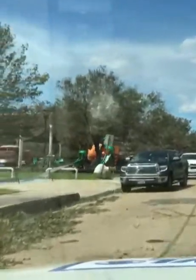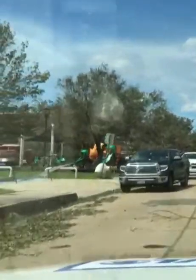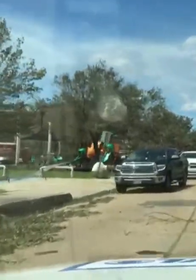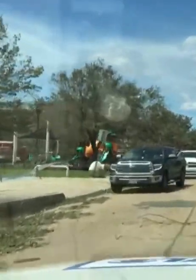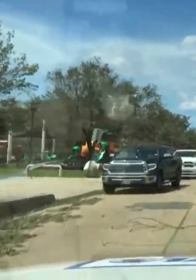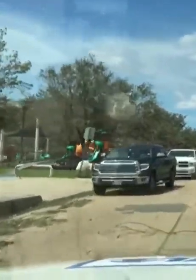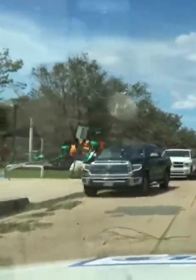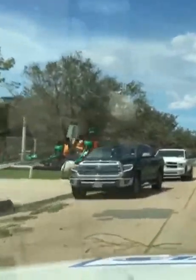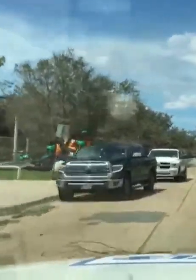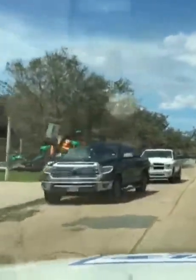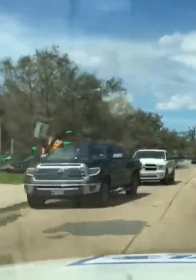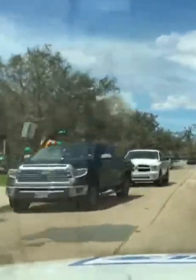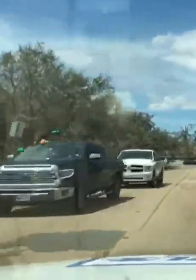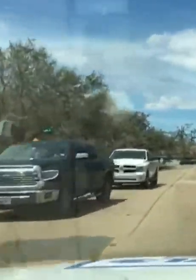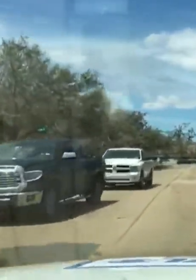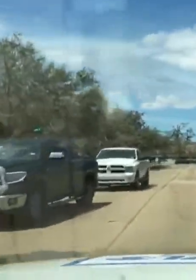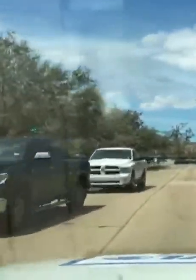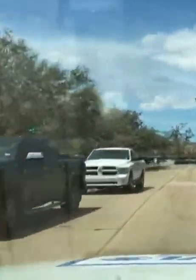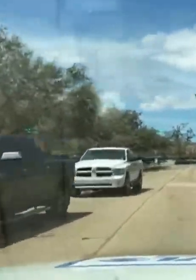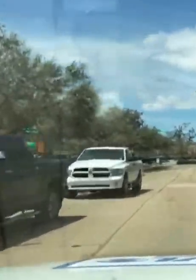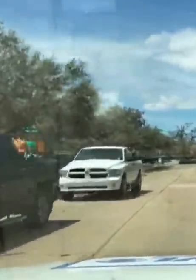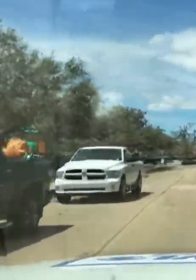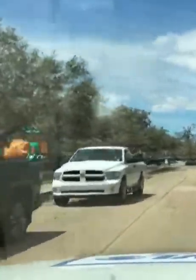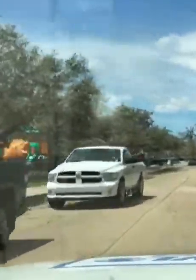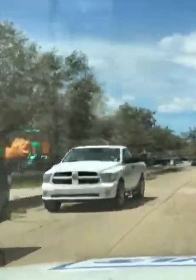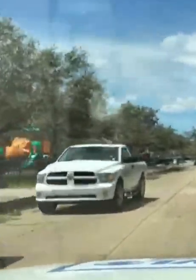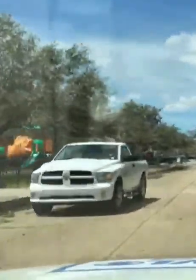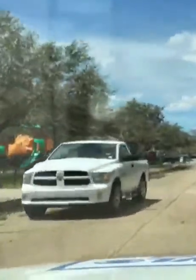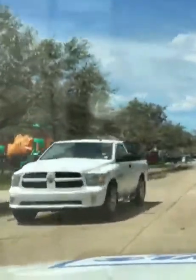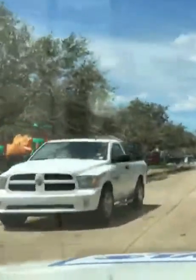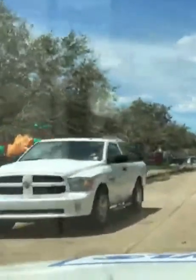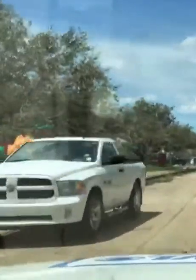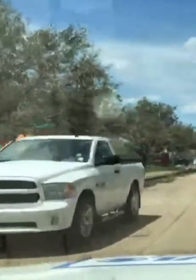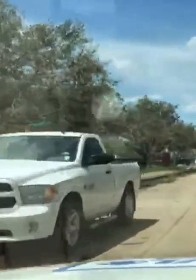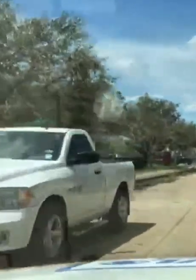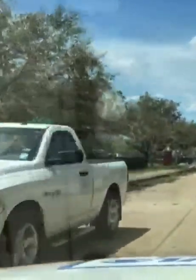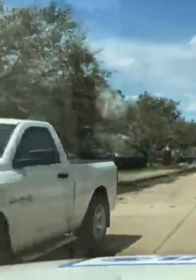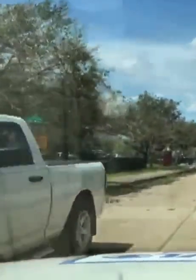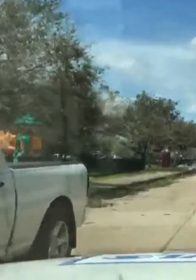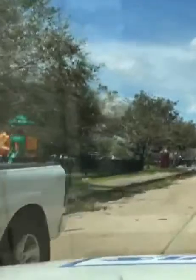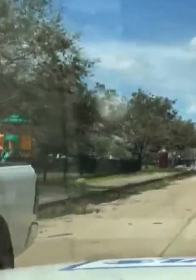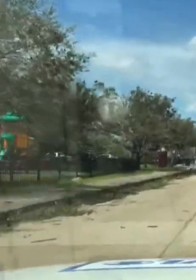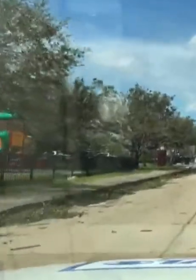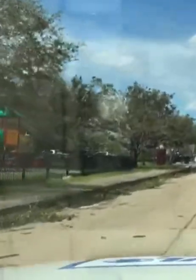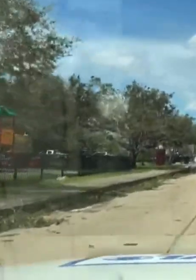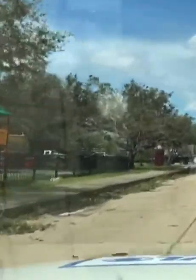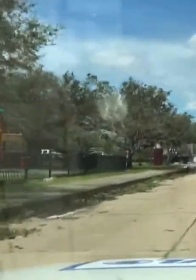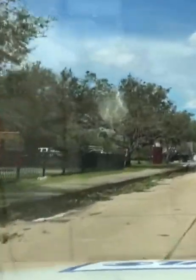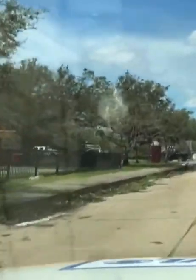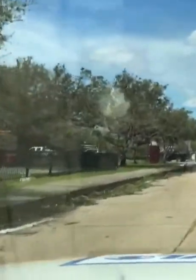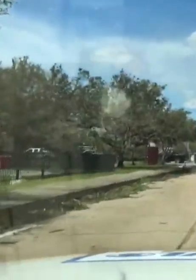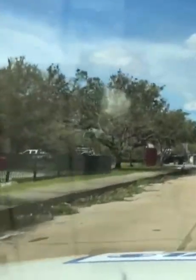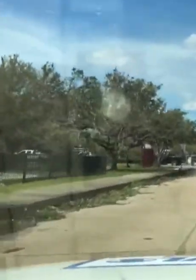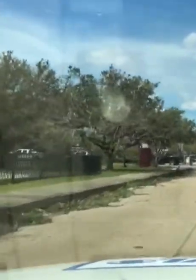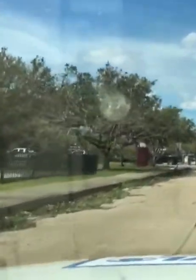at the intersection of 6th and Bilbo Street, apparently. I'm going to see if they'll let us by this checkpoint up